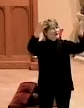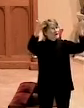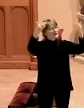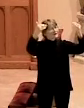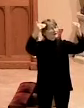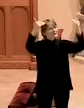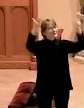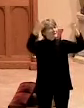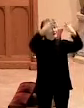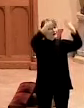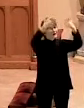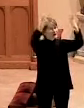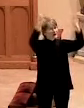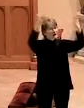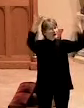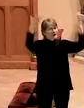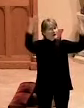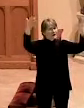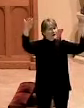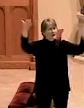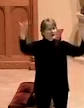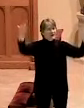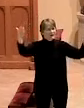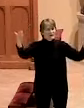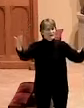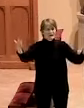Hosanna in the